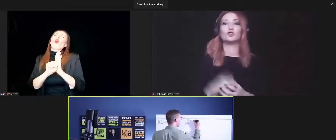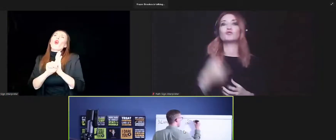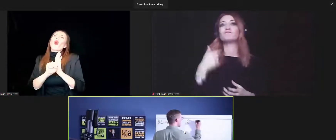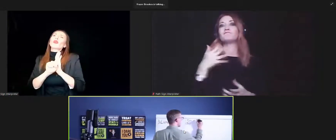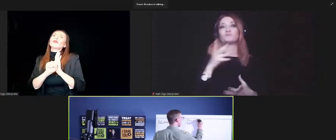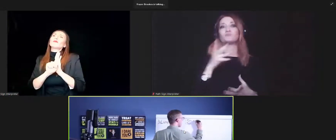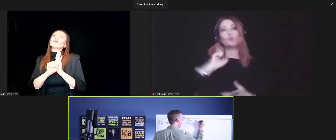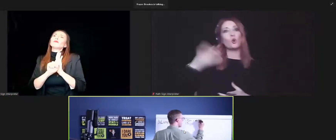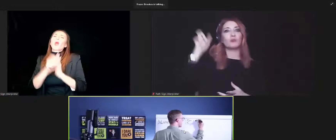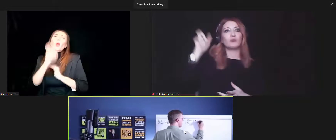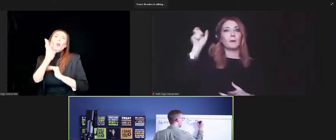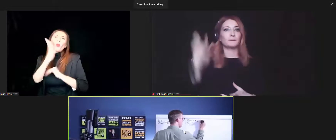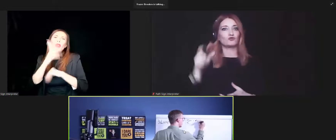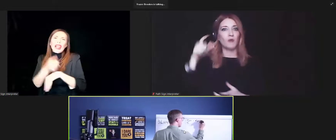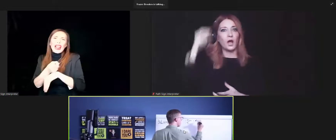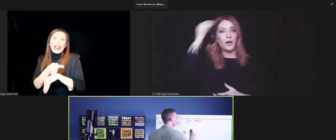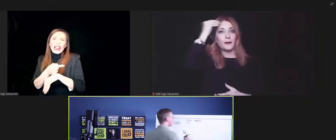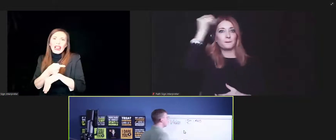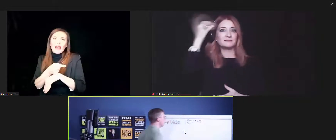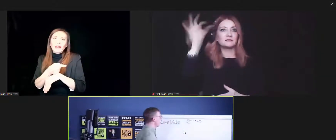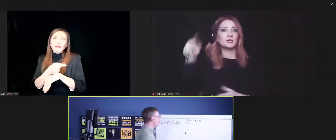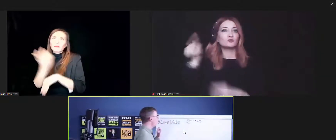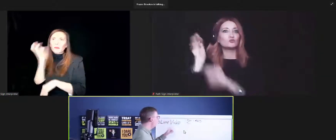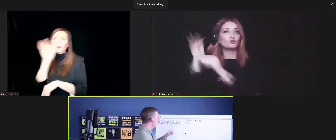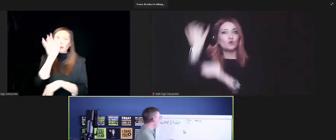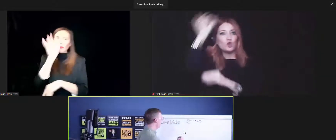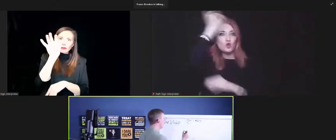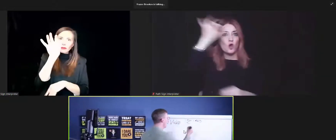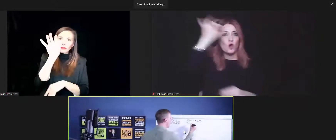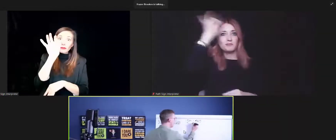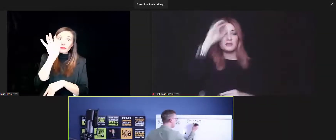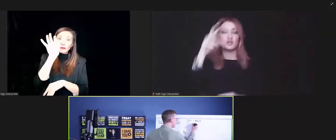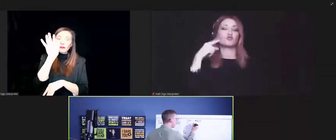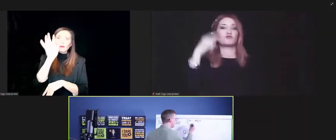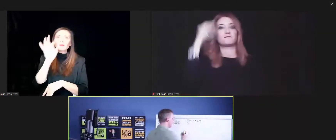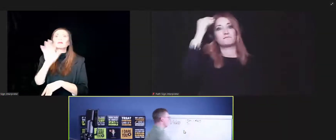So they need to do 40 videos or,